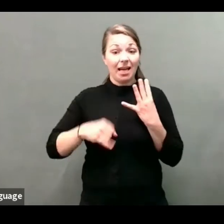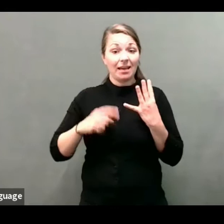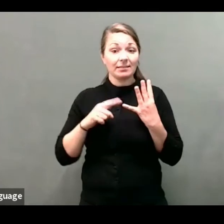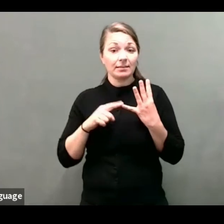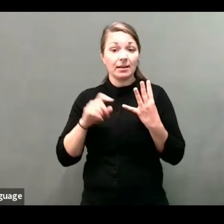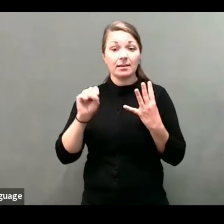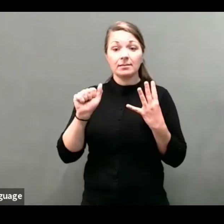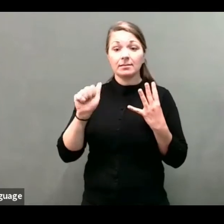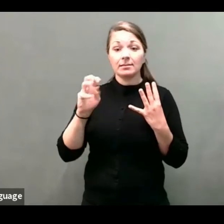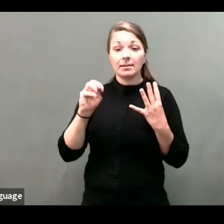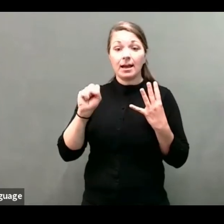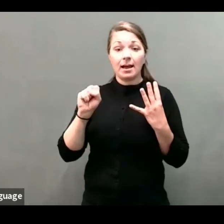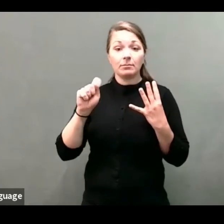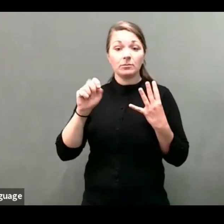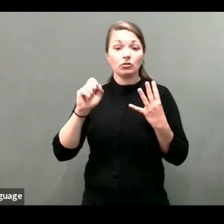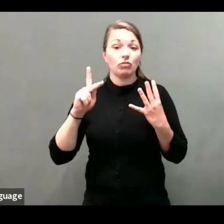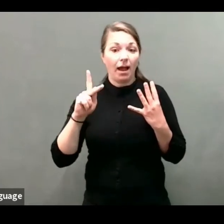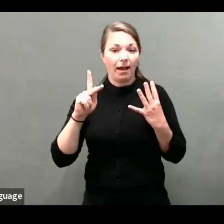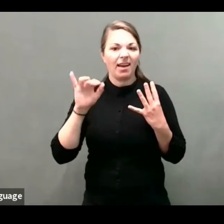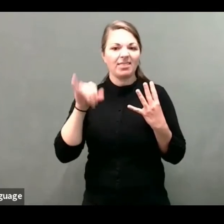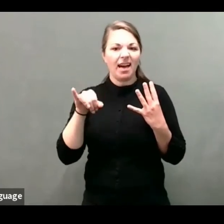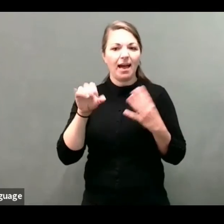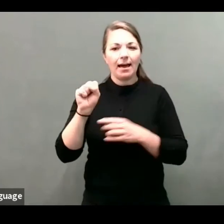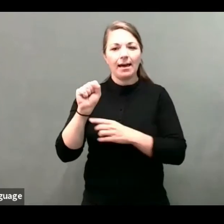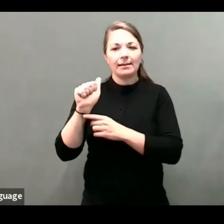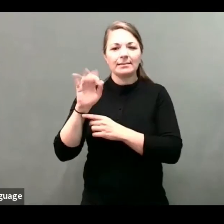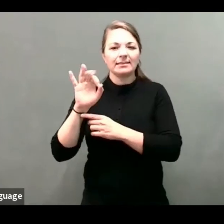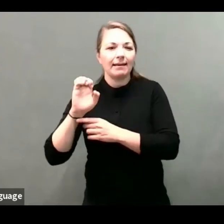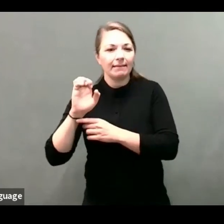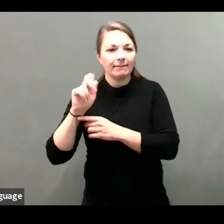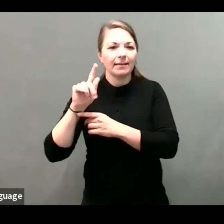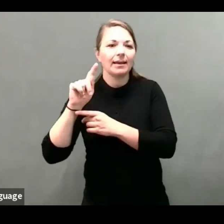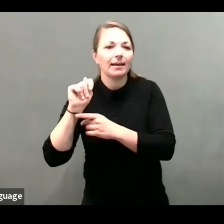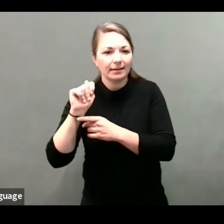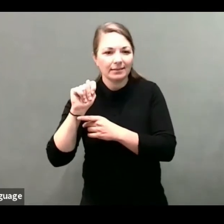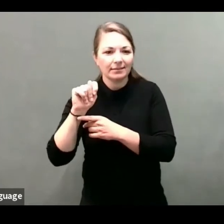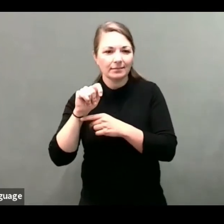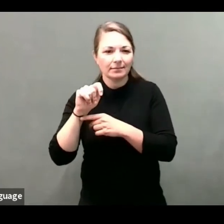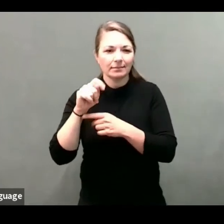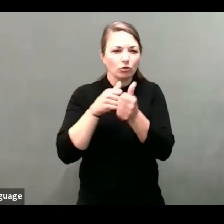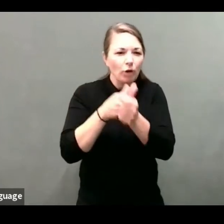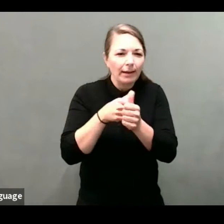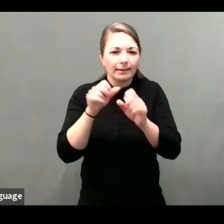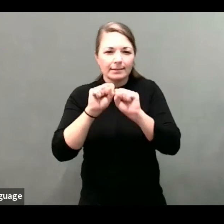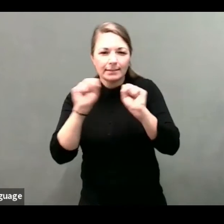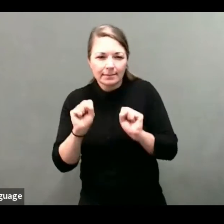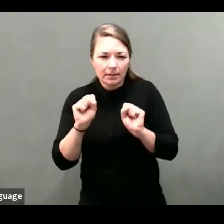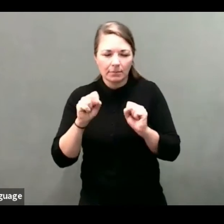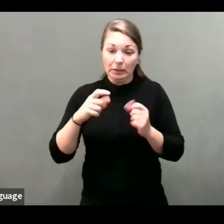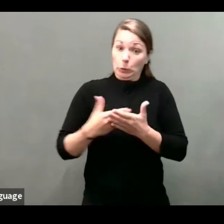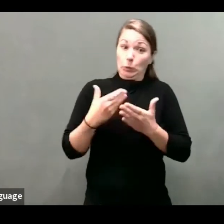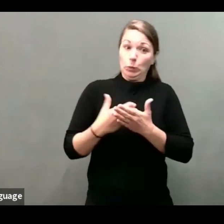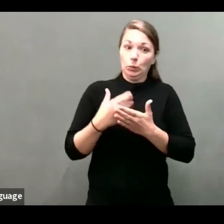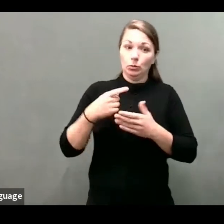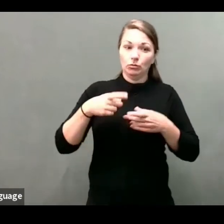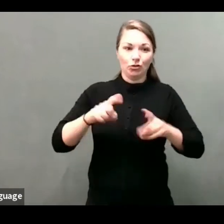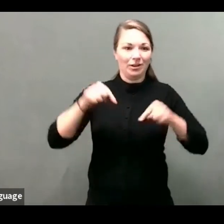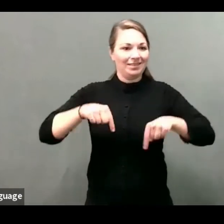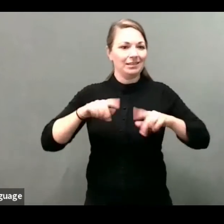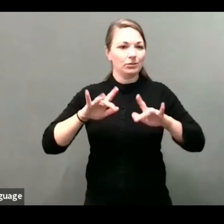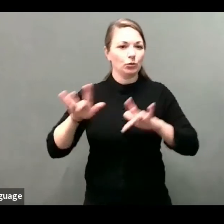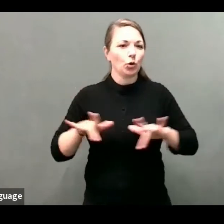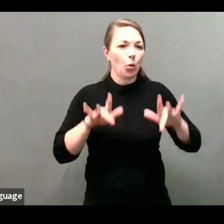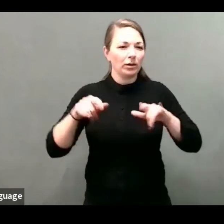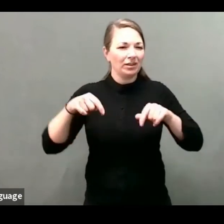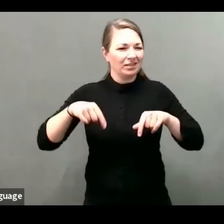the name for Oregon's Safe Kit Tracking System, which is pretty new. as of the time of this recording, which is in